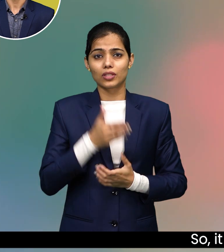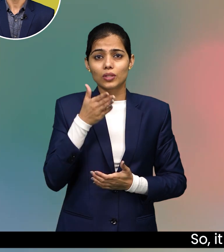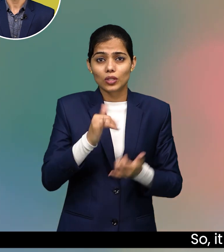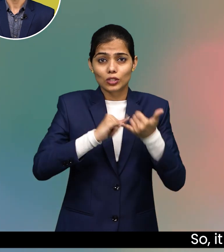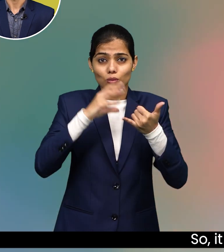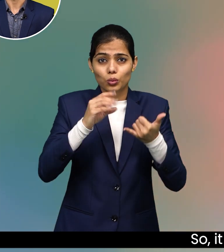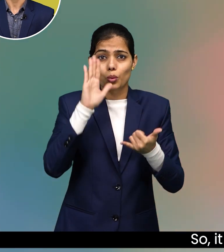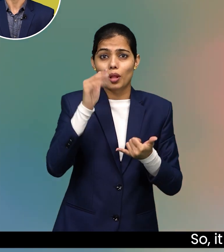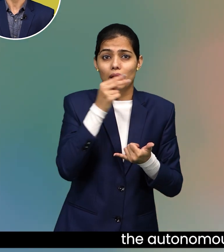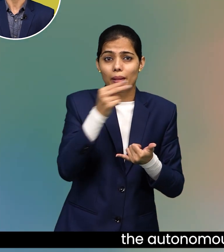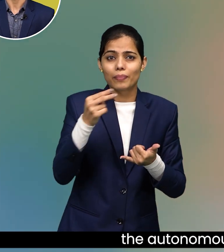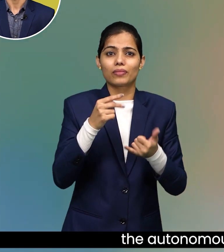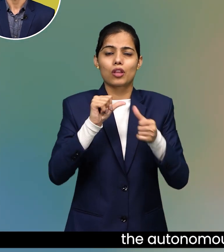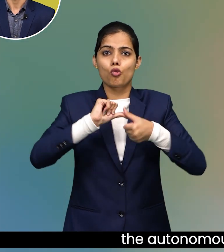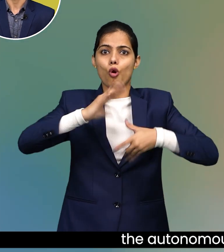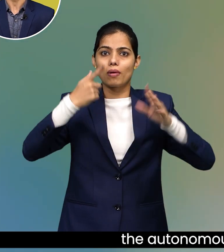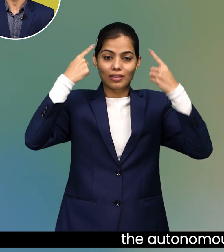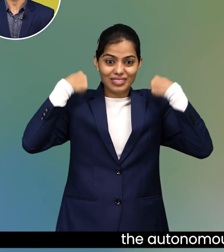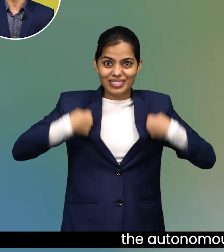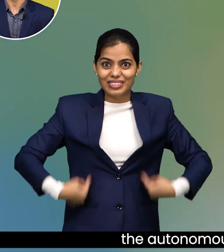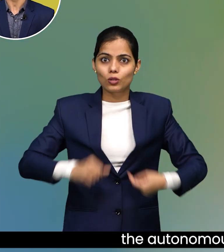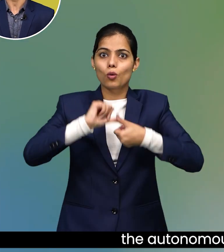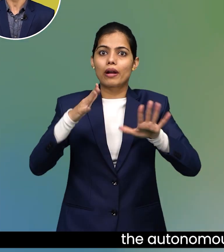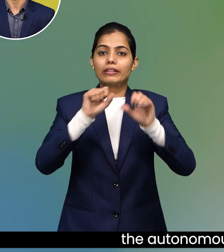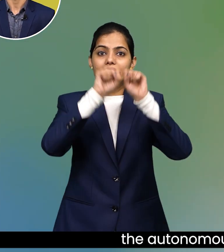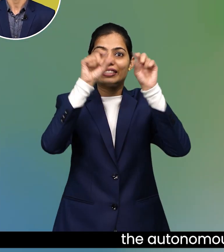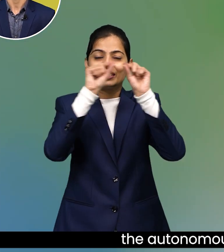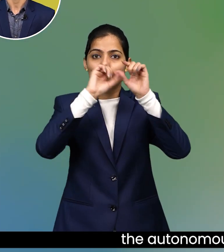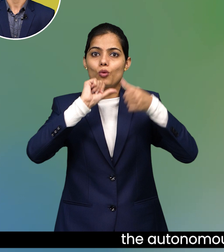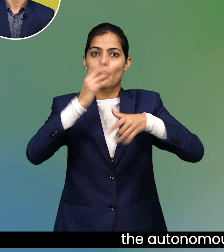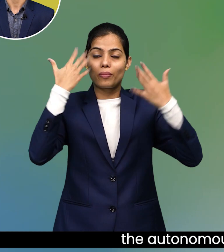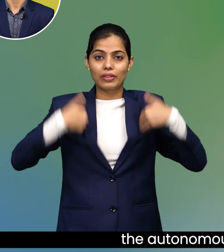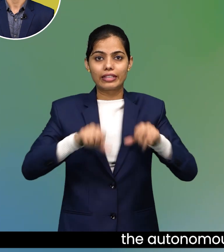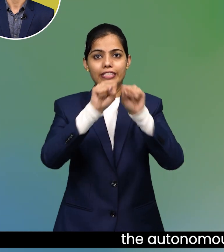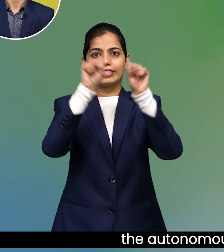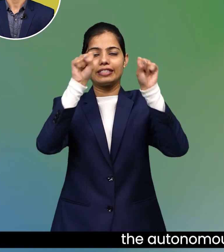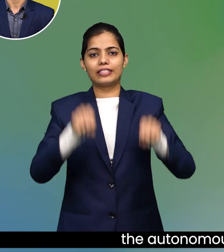So, it is called the autonomous nervous system.